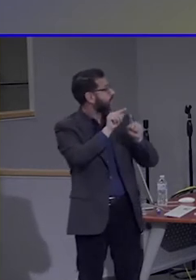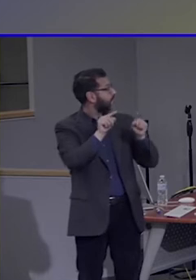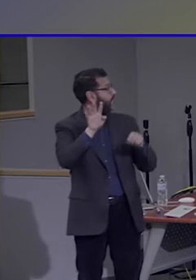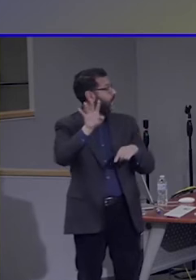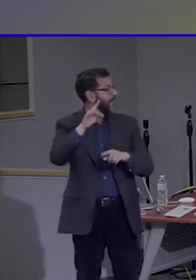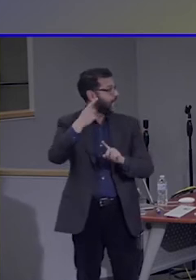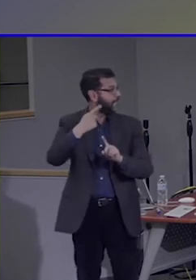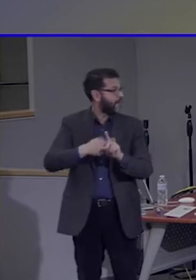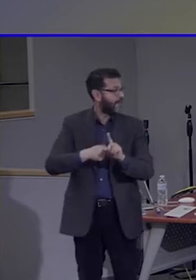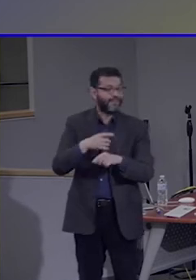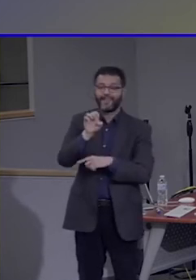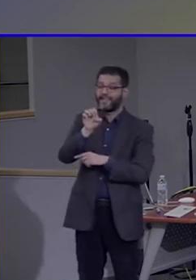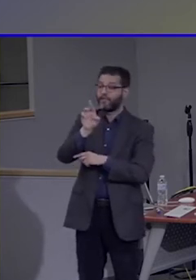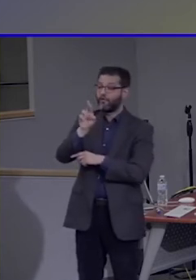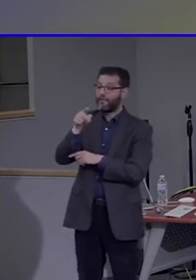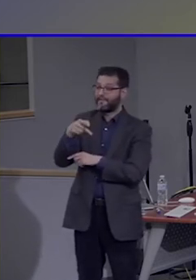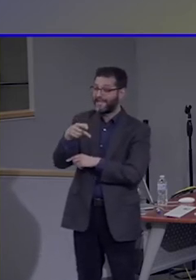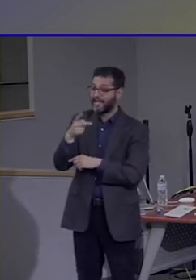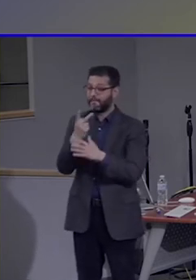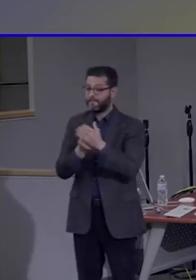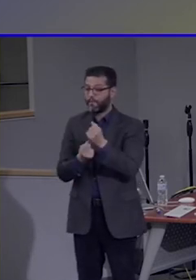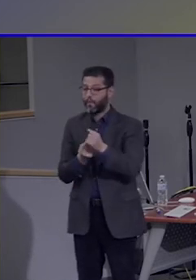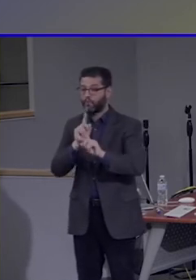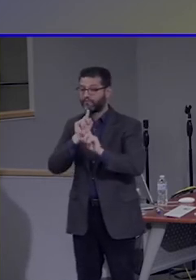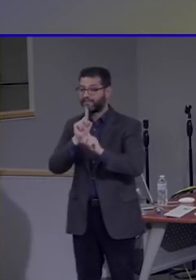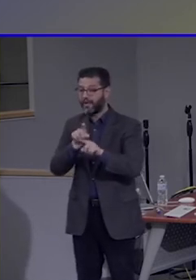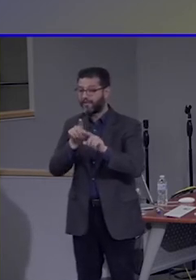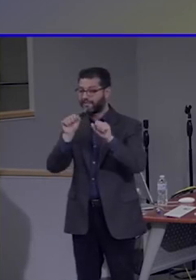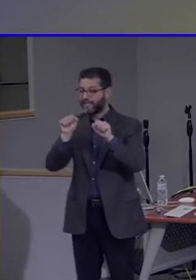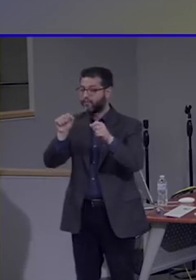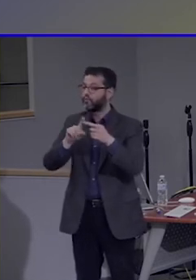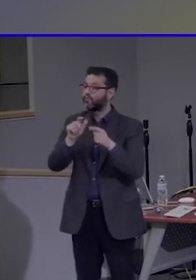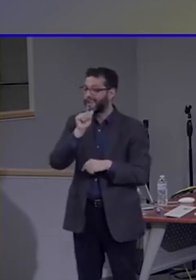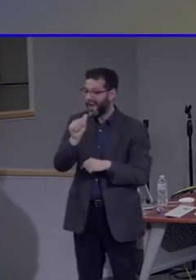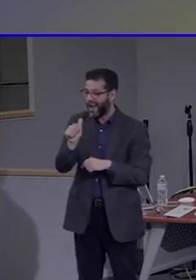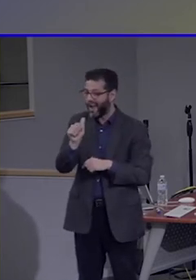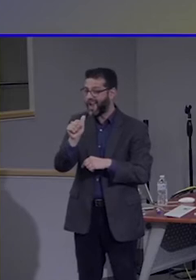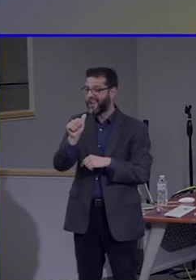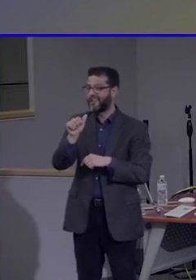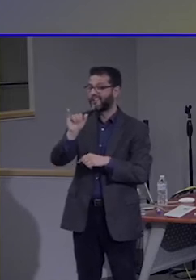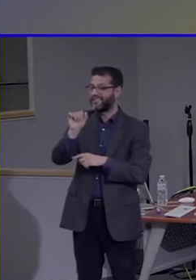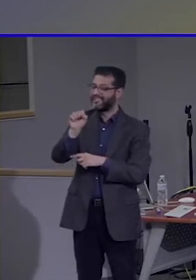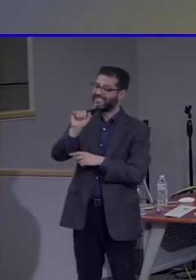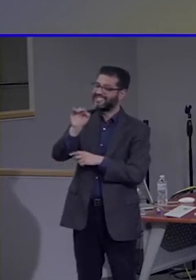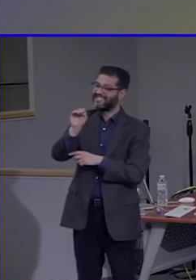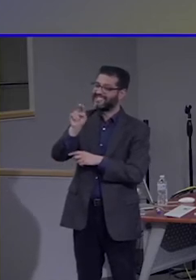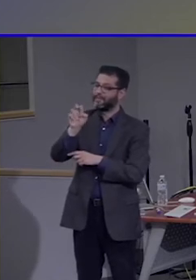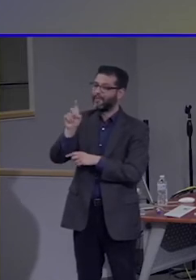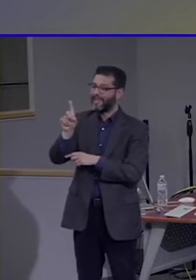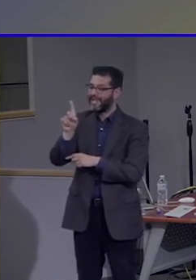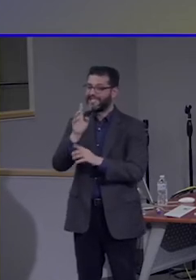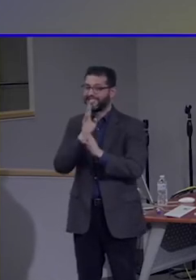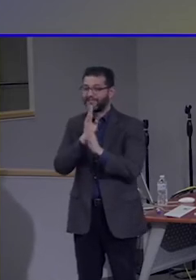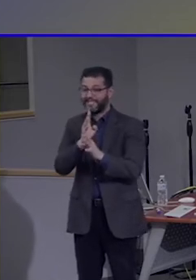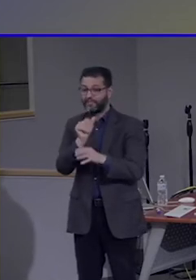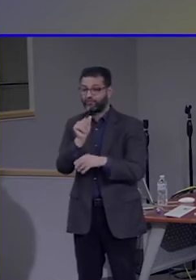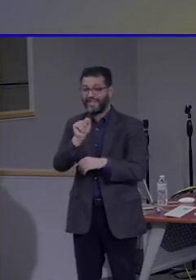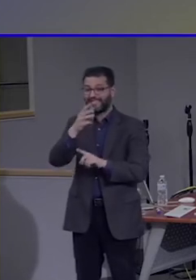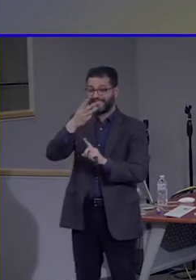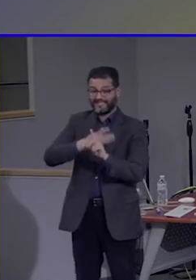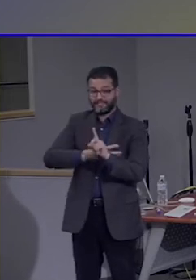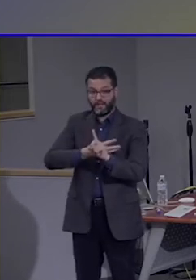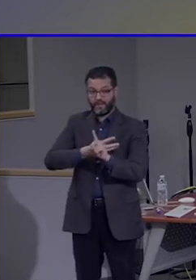erps evoked response potentials to non-speech simulations specifically the n two star which is